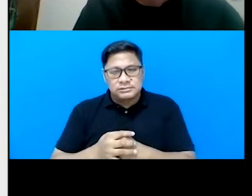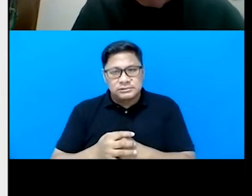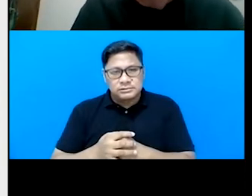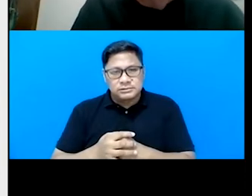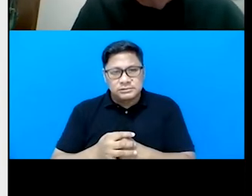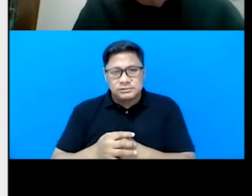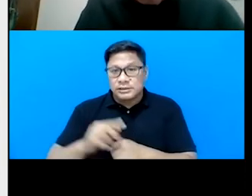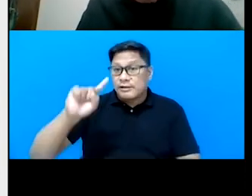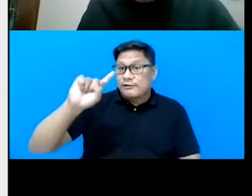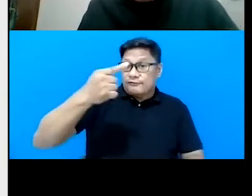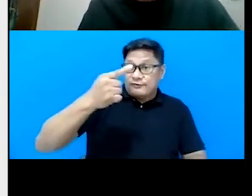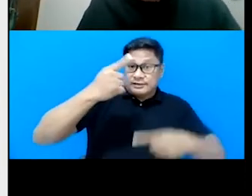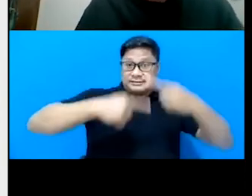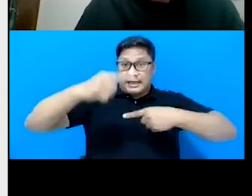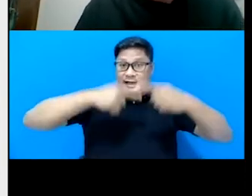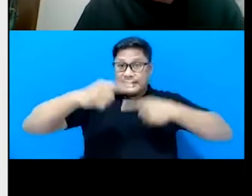first sign would be